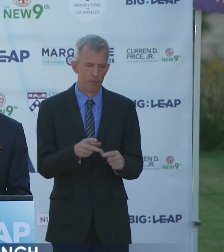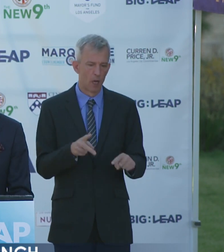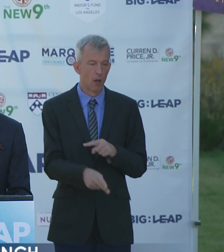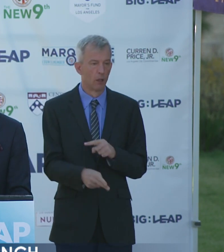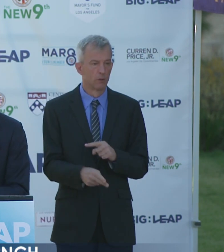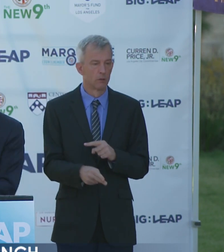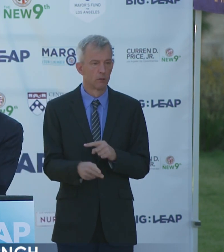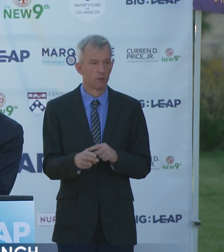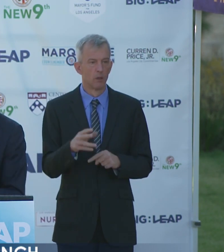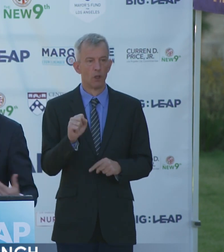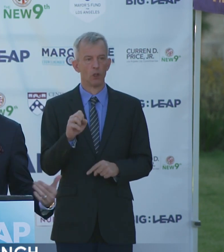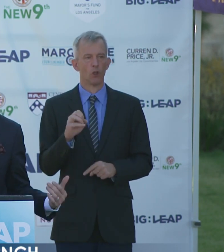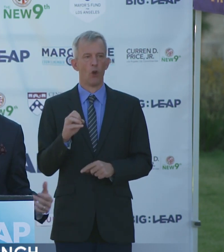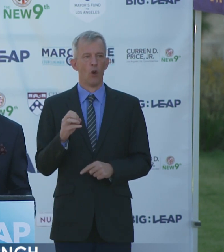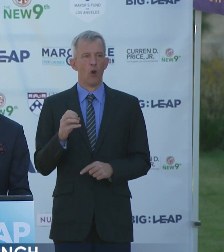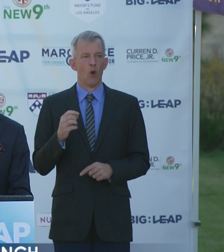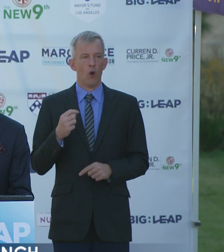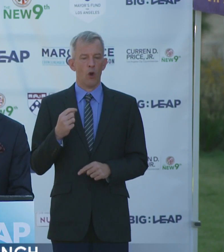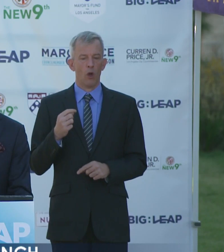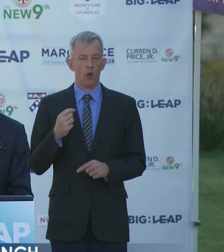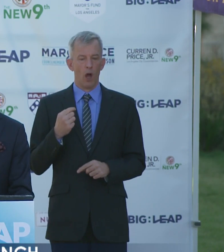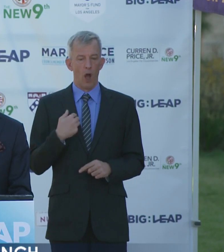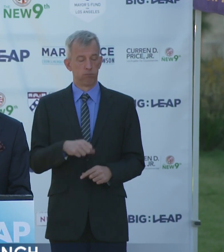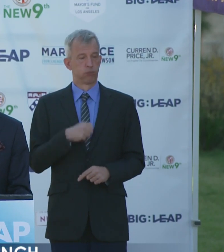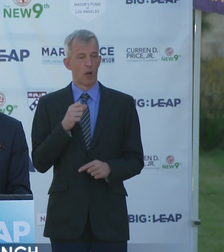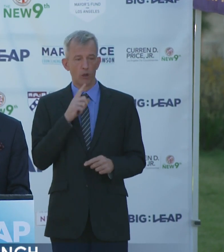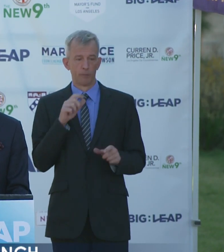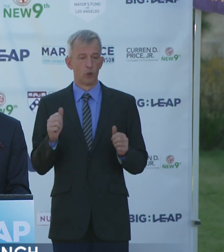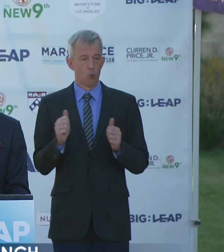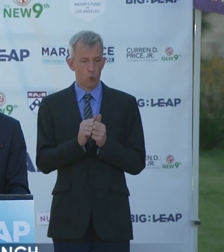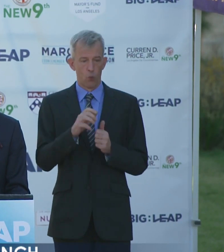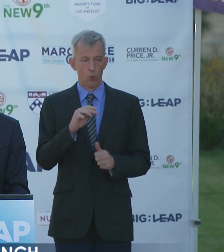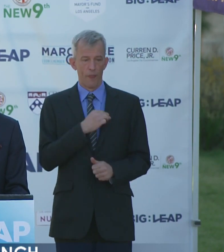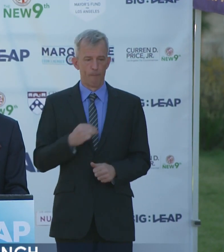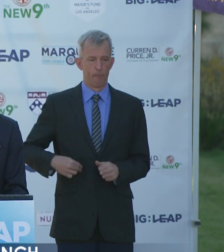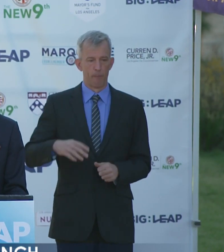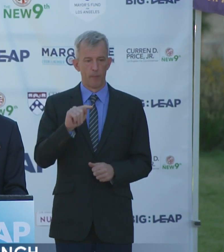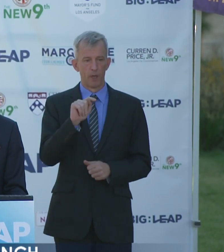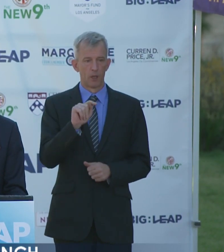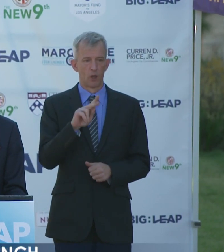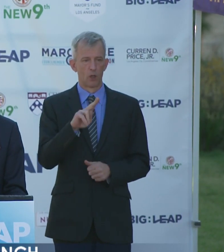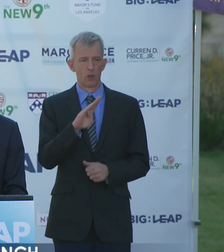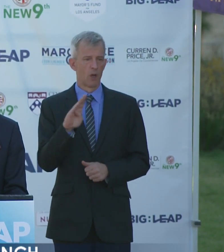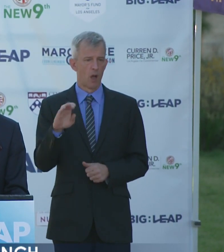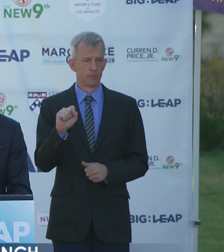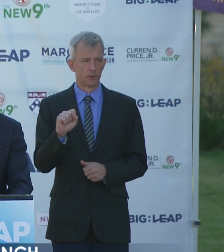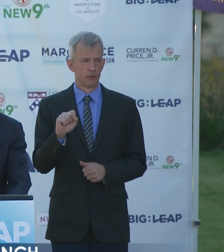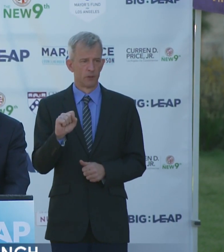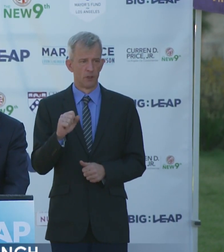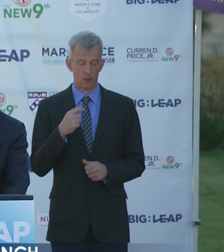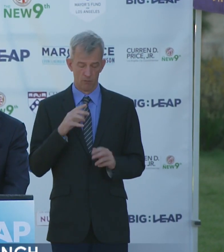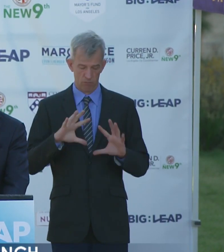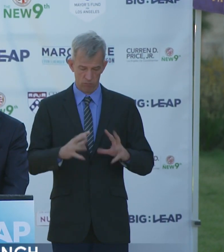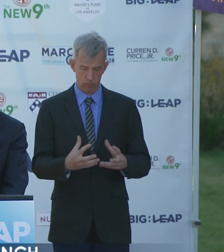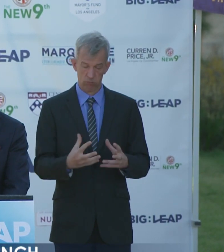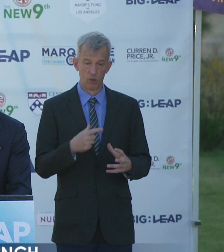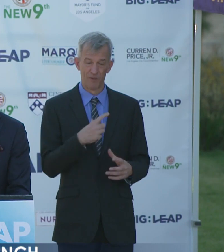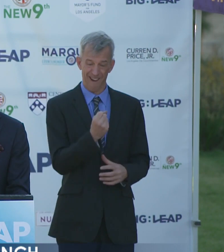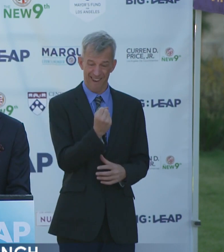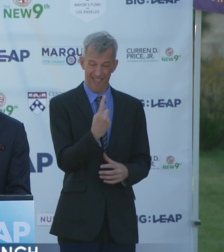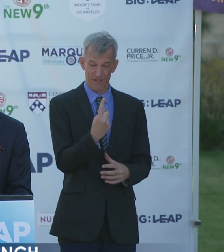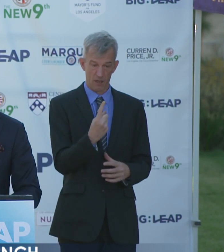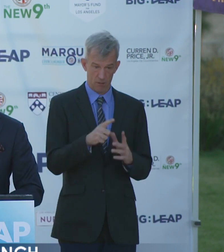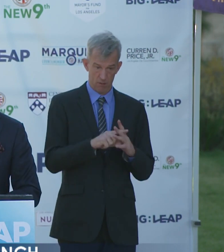Guaranteed Income, which really should be Cities for a Guaranteed Income, a group that has grown from 11 of us initially to 60 different